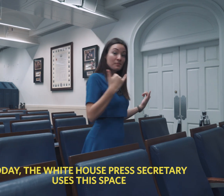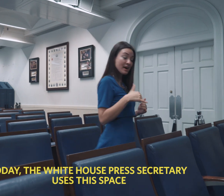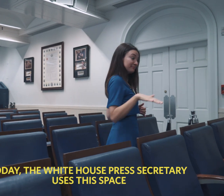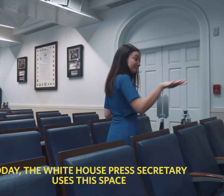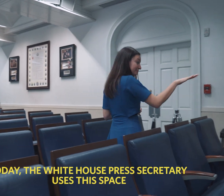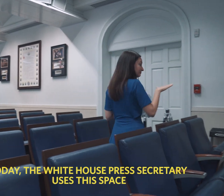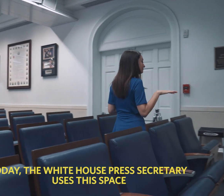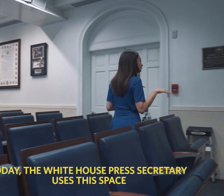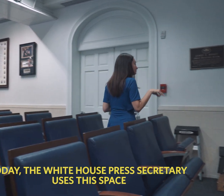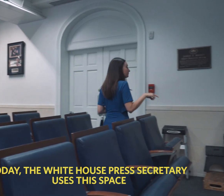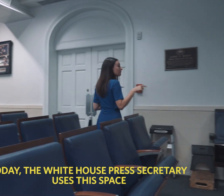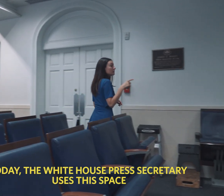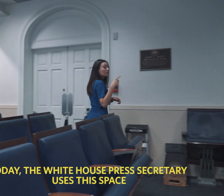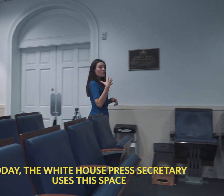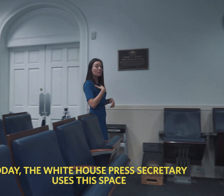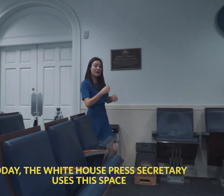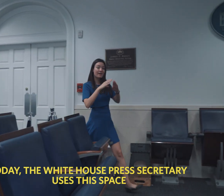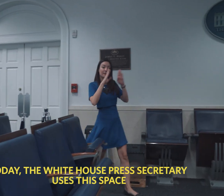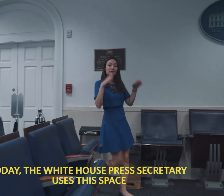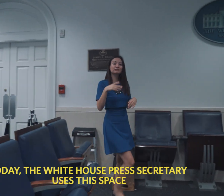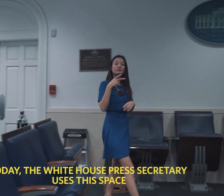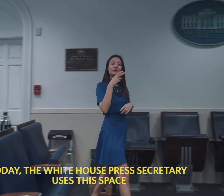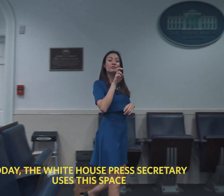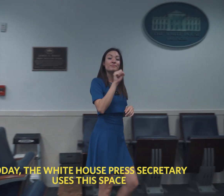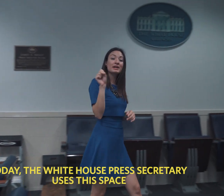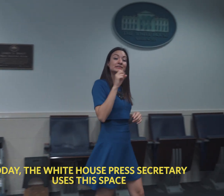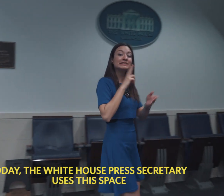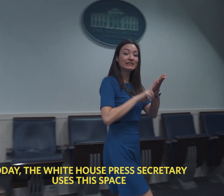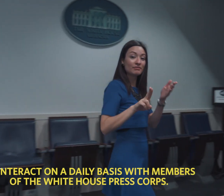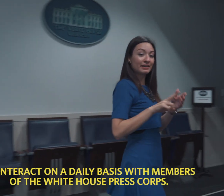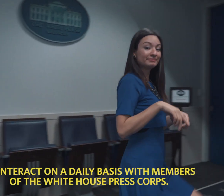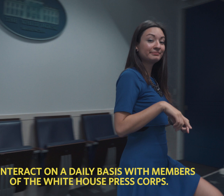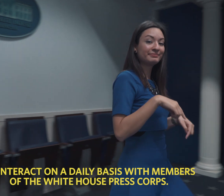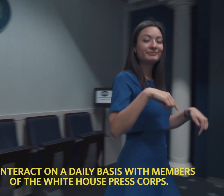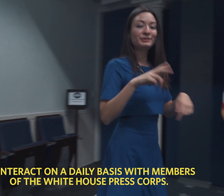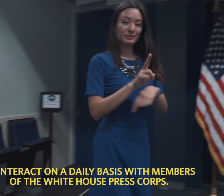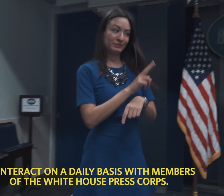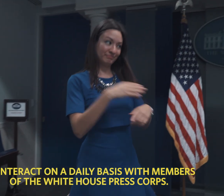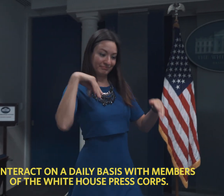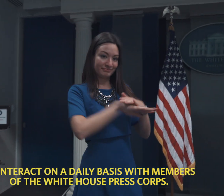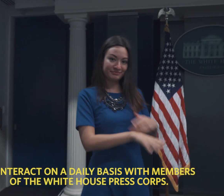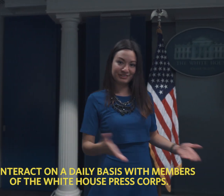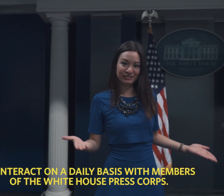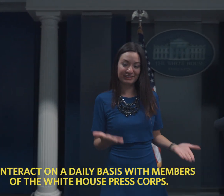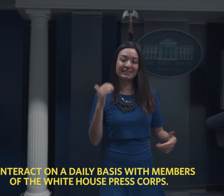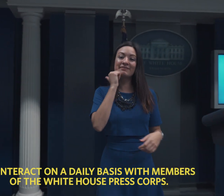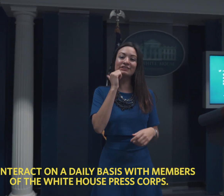Today, the White House press secretary uses this space to interact on a daily basis with members of the White House